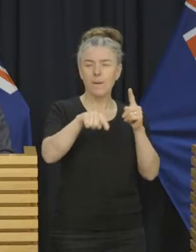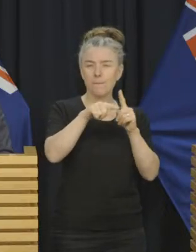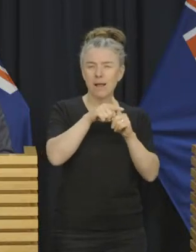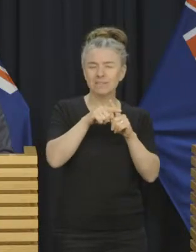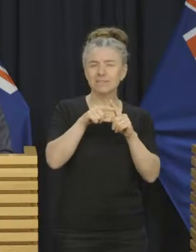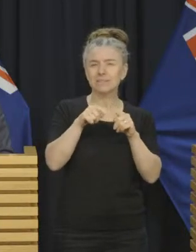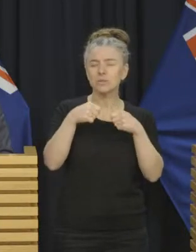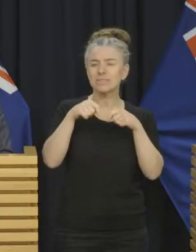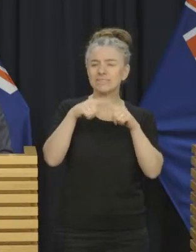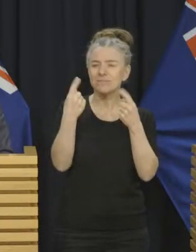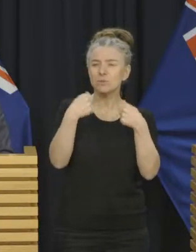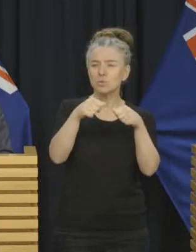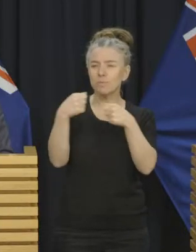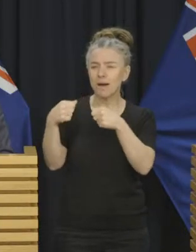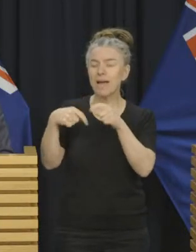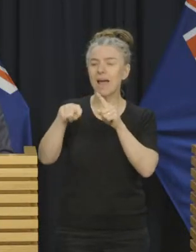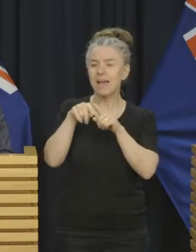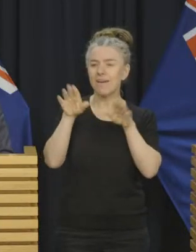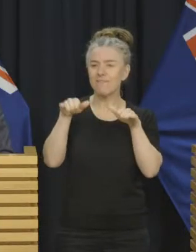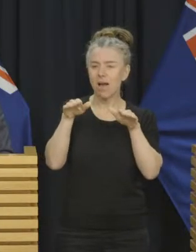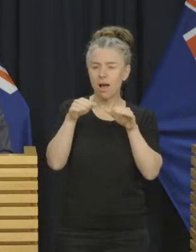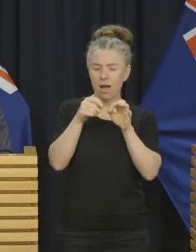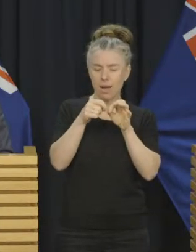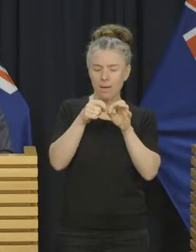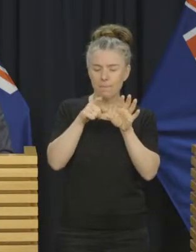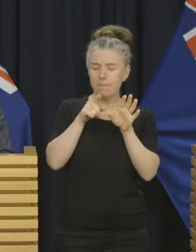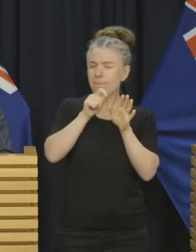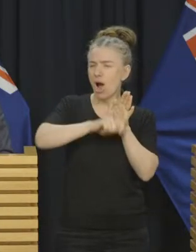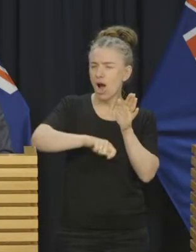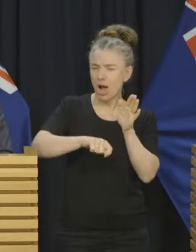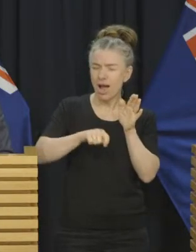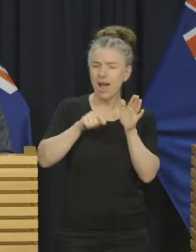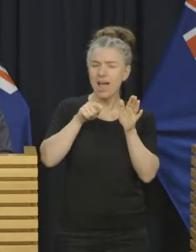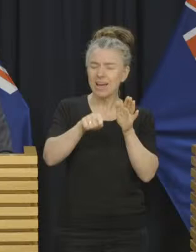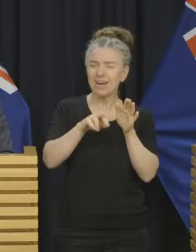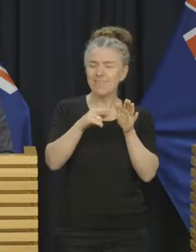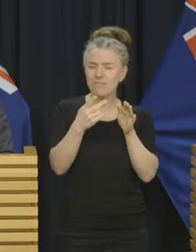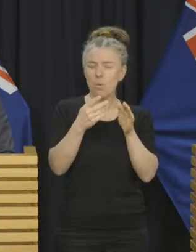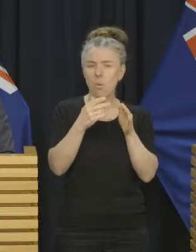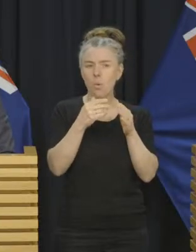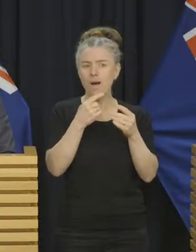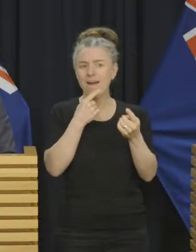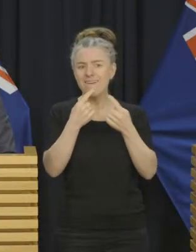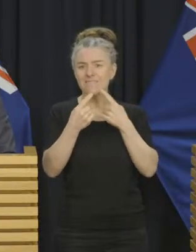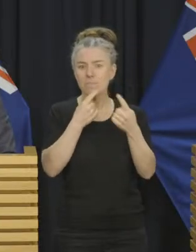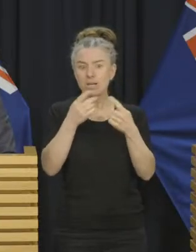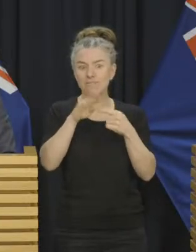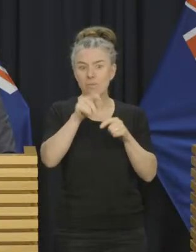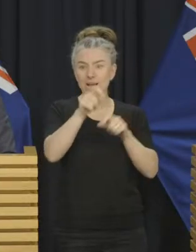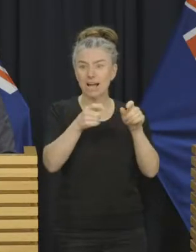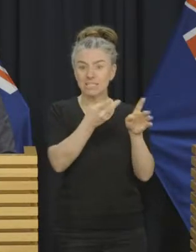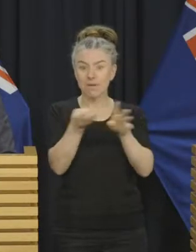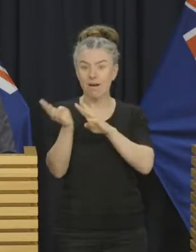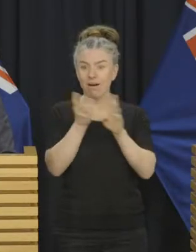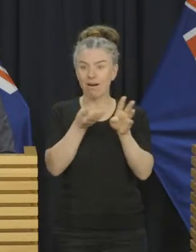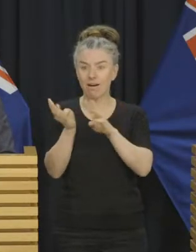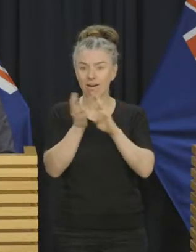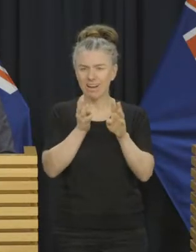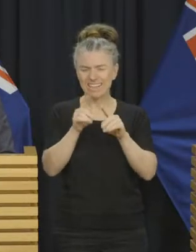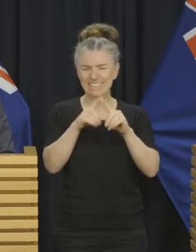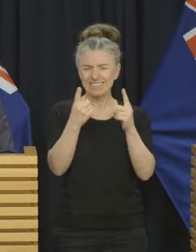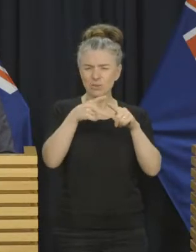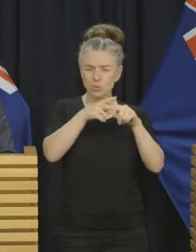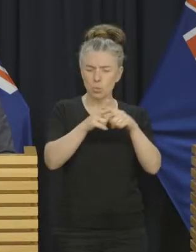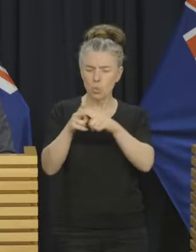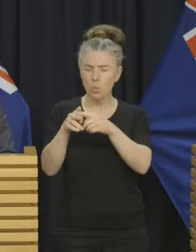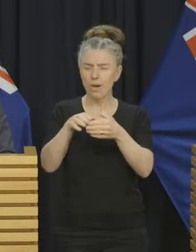Flybys and Air New Zealand about the opportunity to use push notifications out with the details they hold. All these tools are helpful